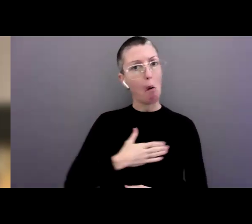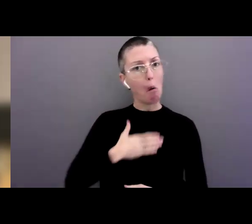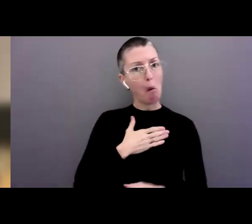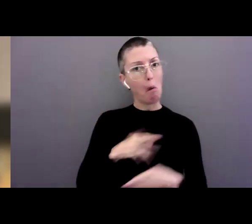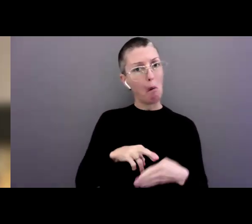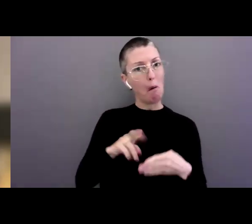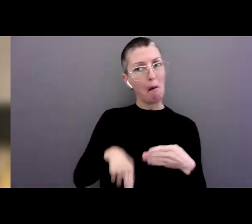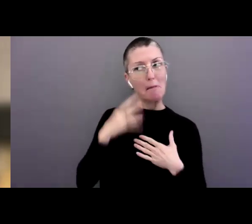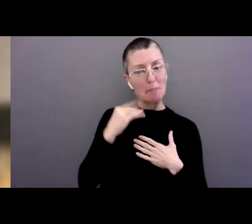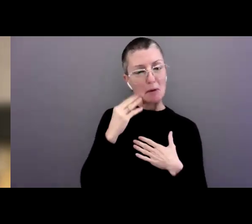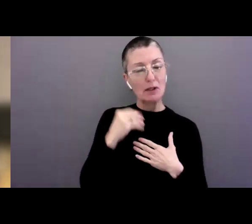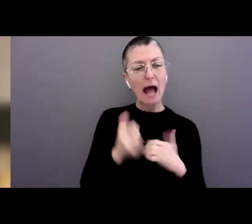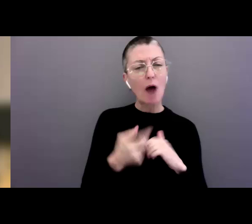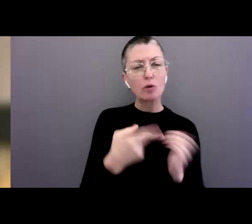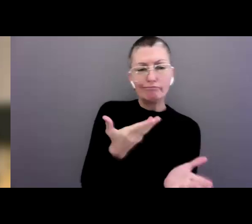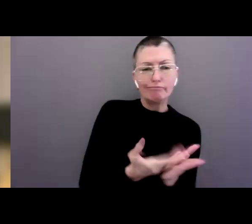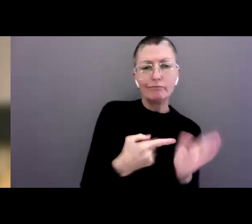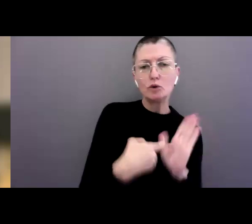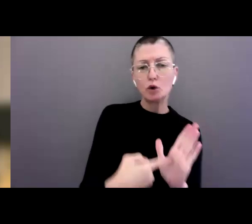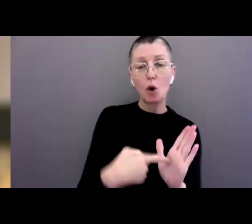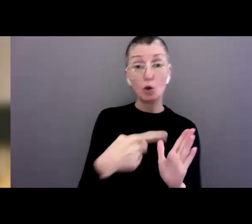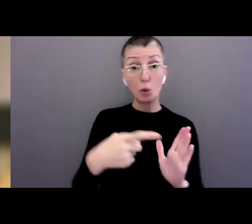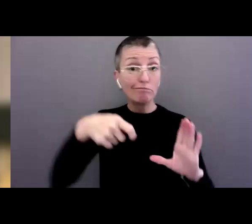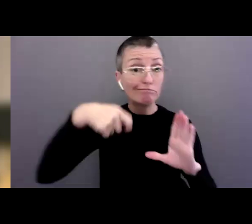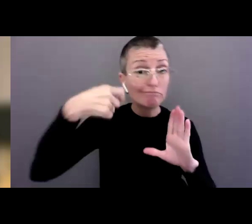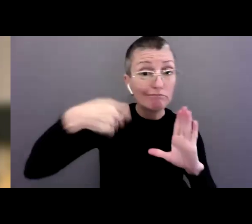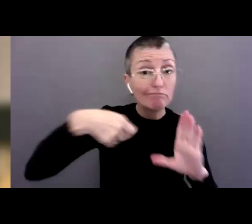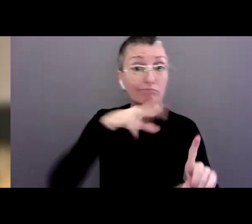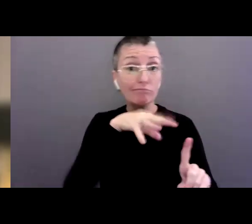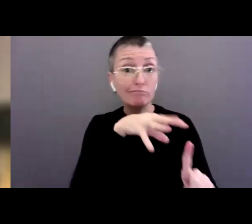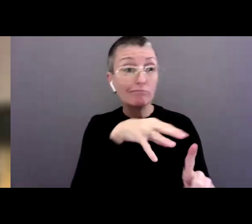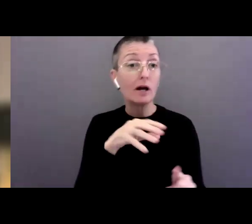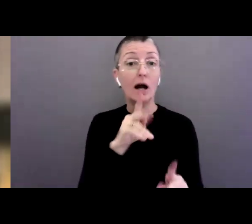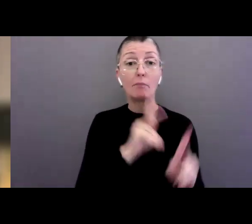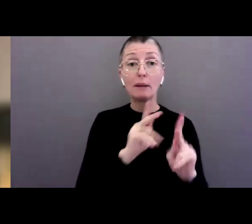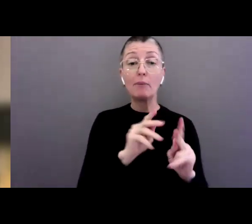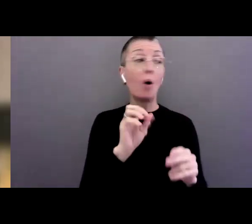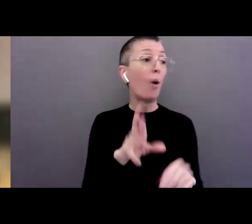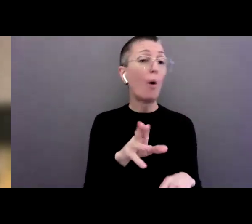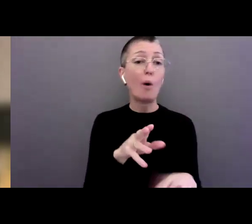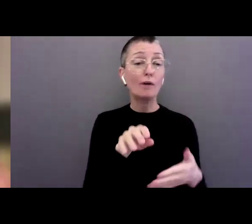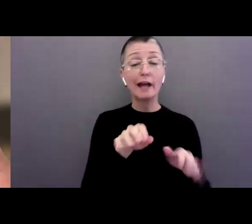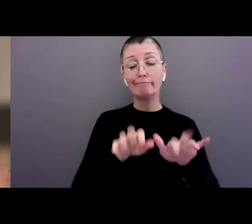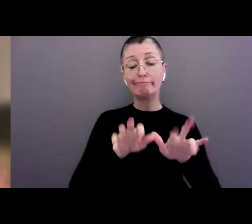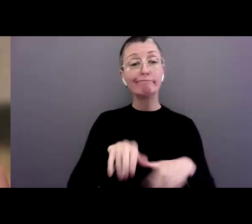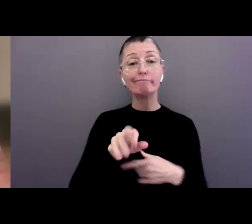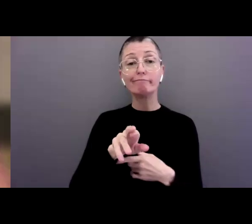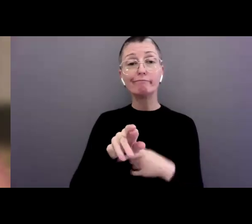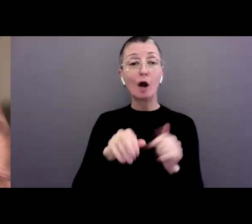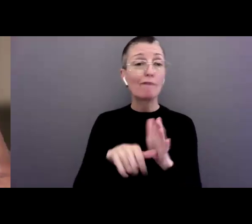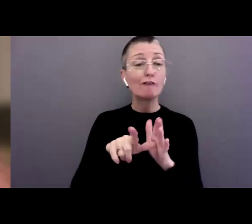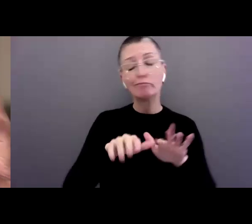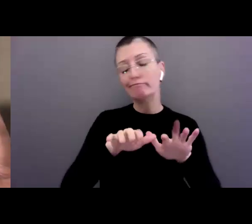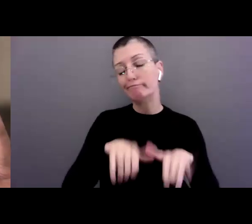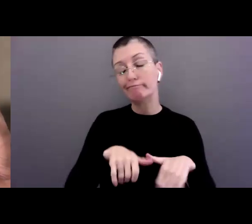going to capture it? Are you going to have a videographer there? Are you just going to get people to leave a review via writing? Whatever it may be, you got